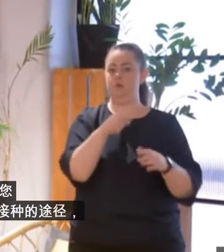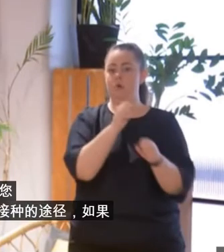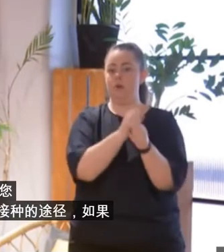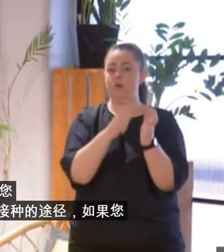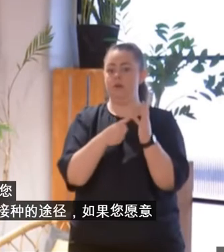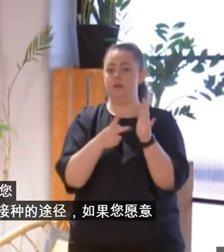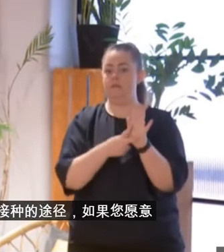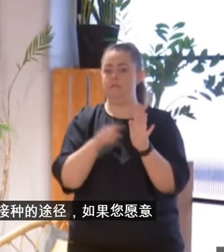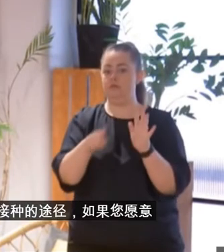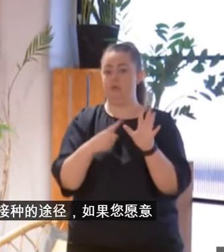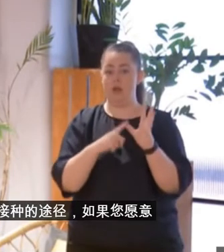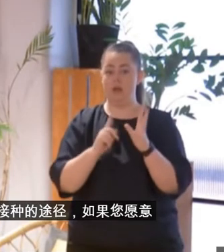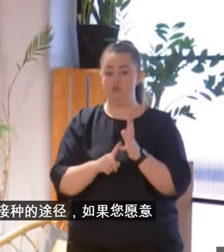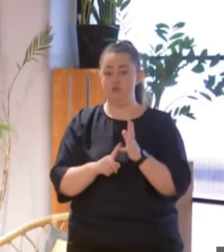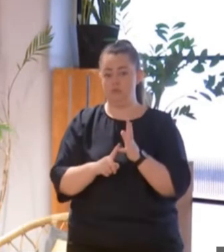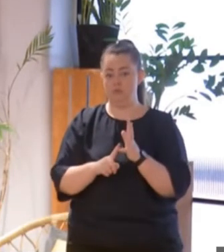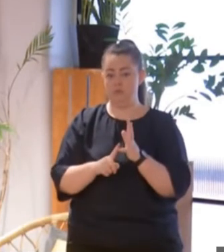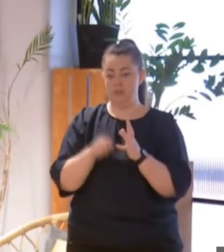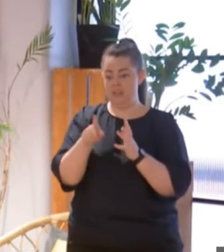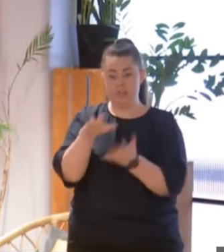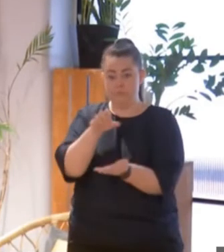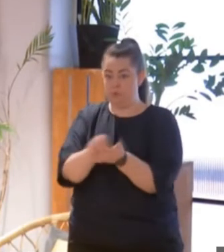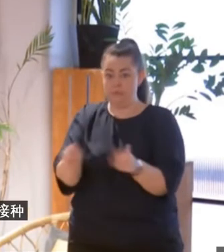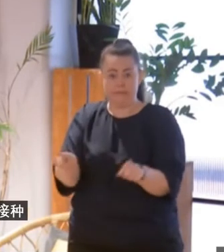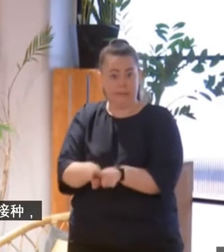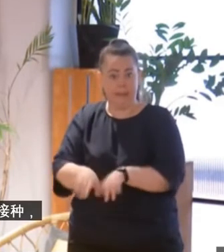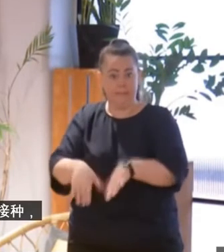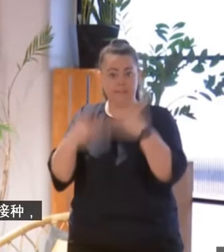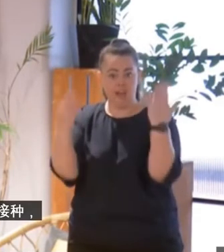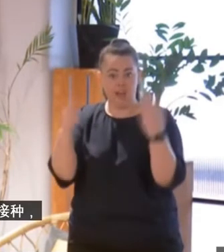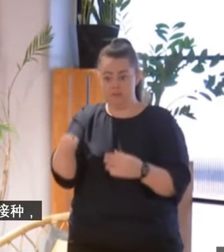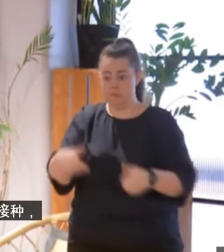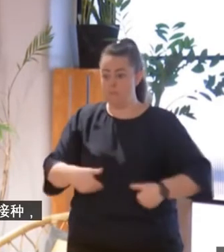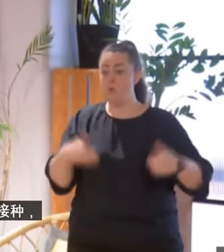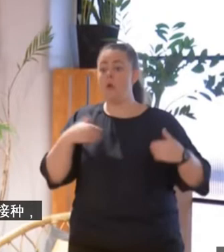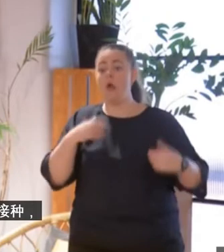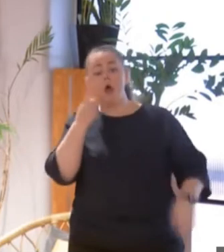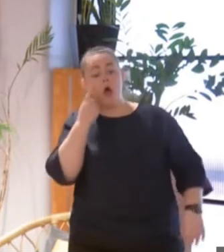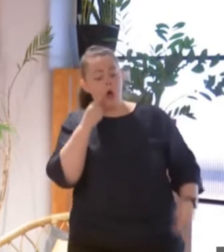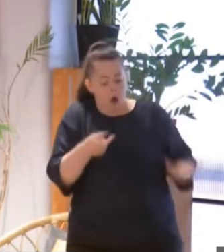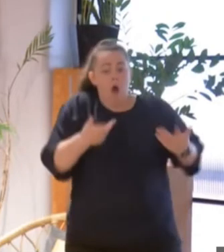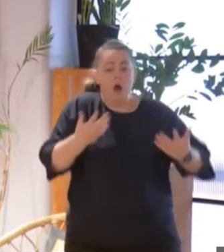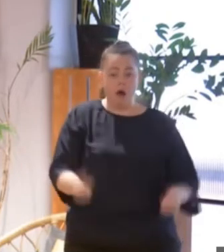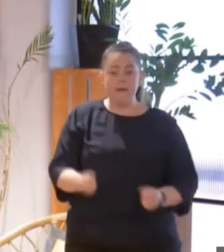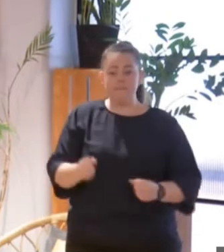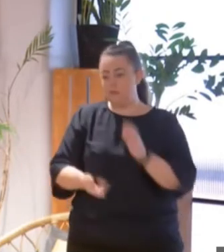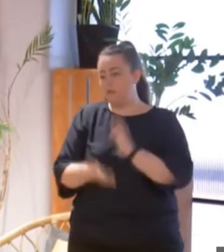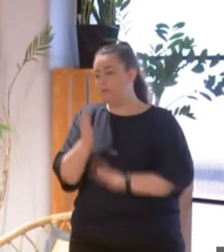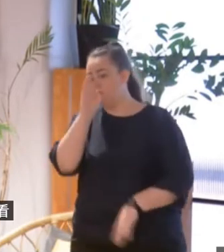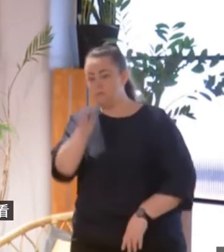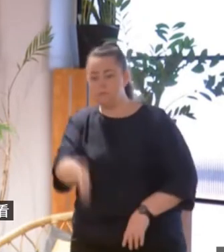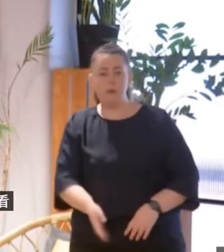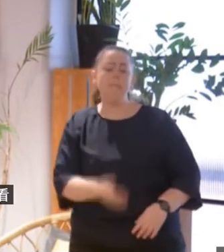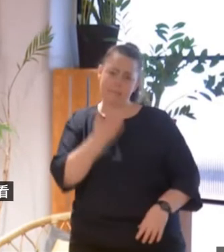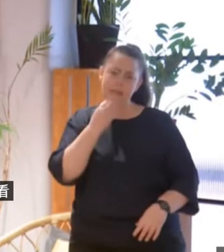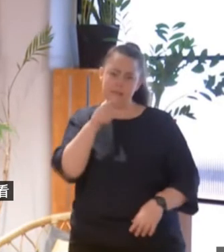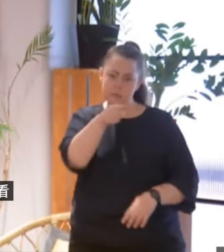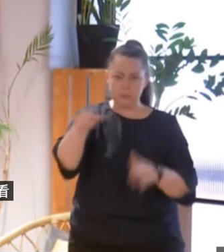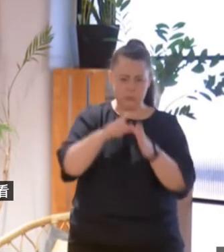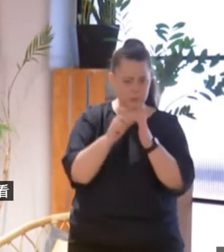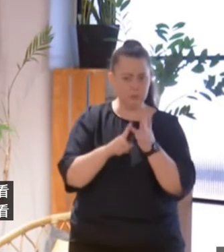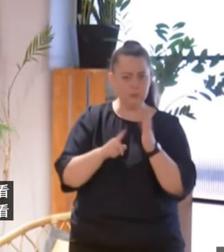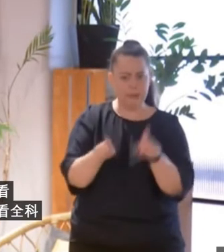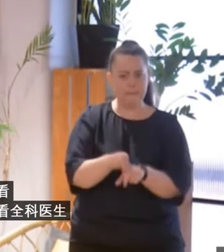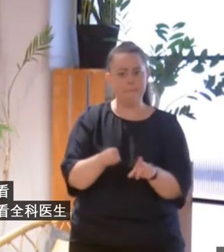vaccination today if you want it, and I would suggest you should have it today. But if you prefer to go to your